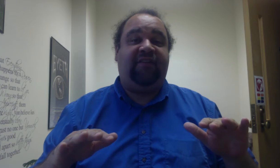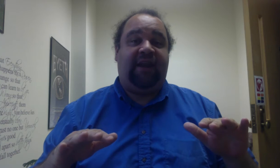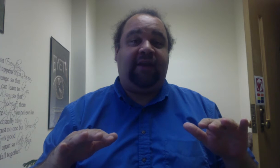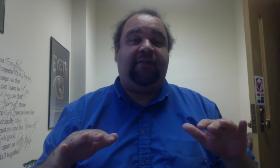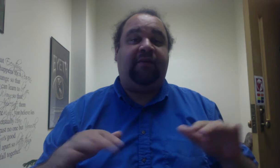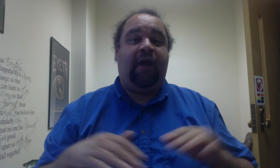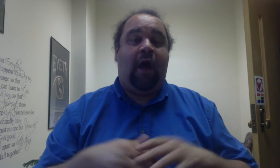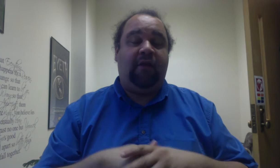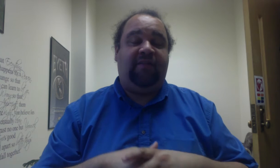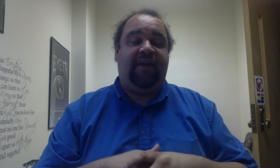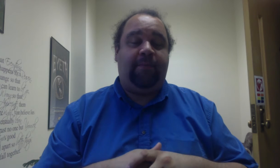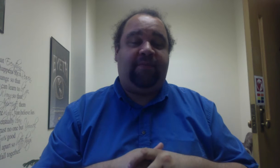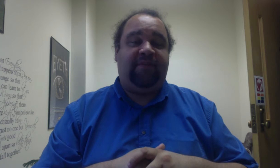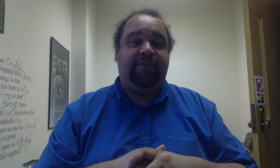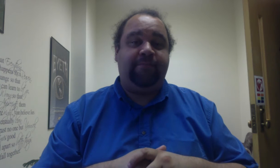distinct concepts.